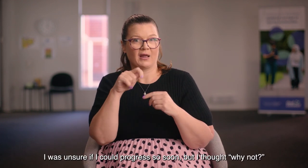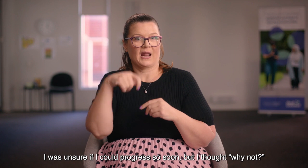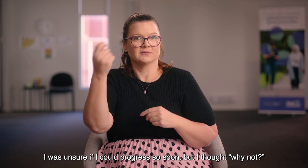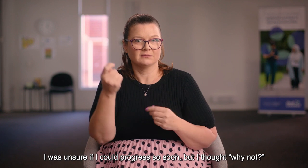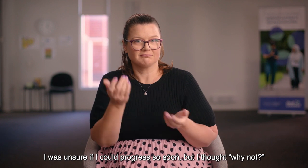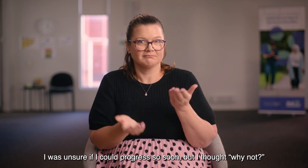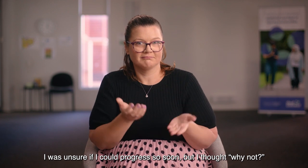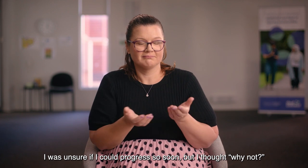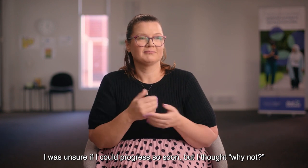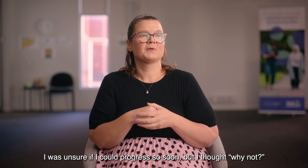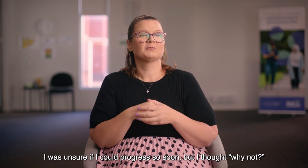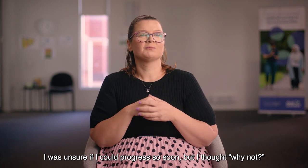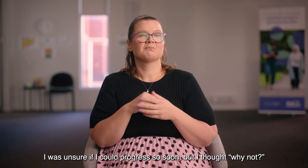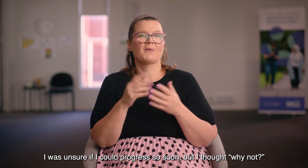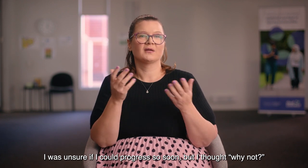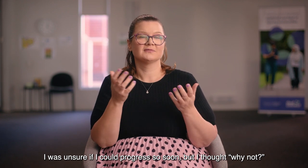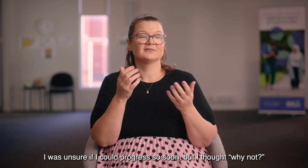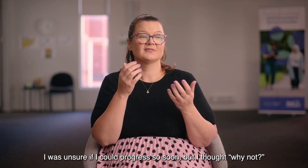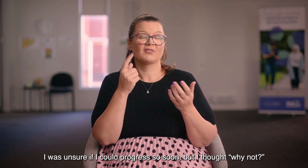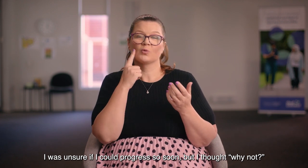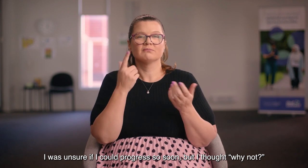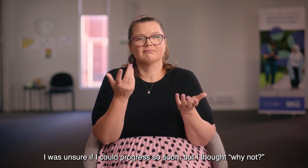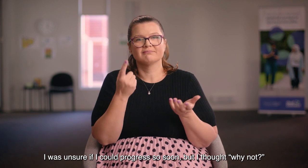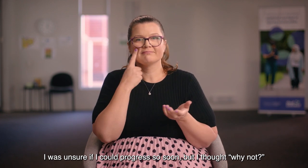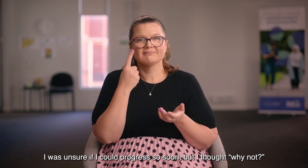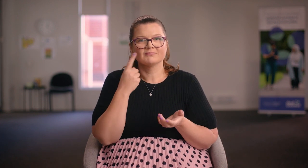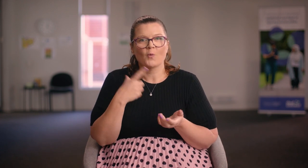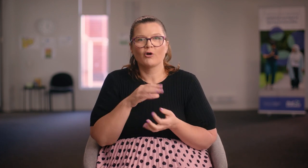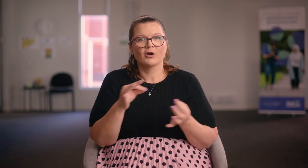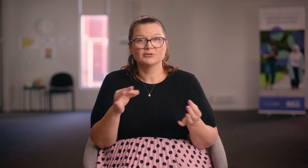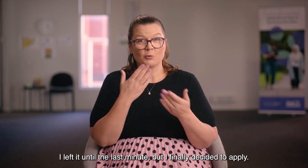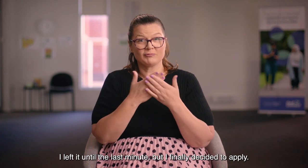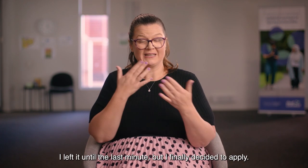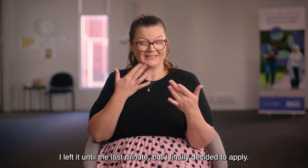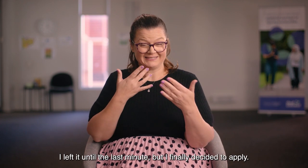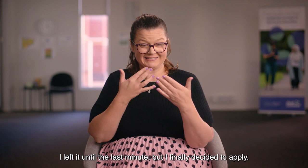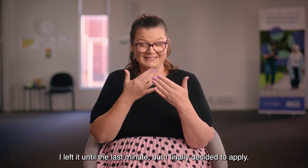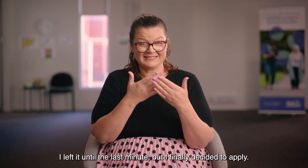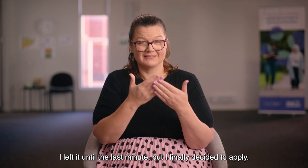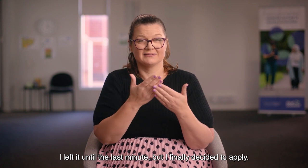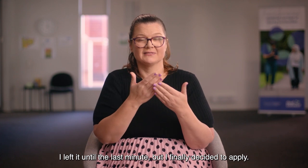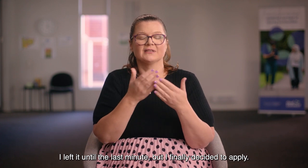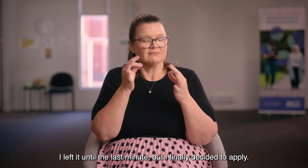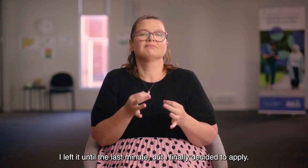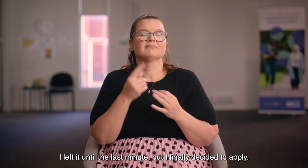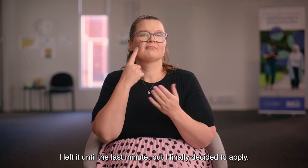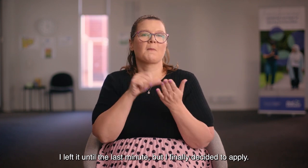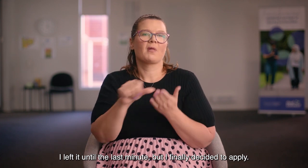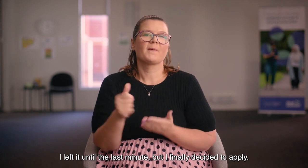unsure if I could progress so soon, but I thought, why not? I left it until the last minute, but I finally decided to